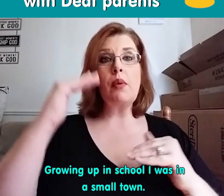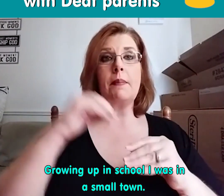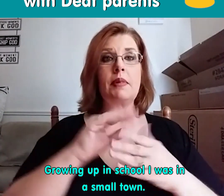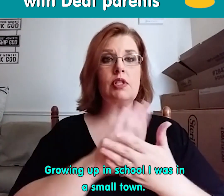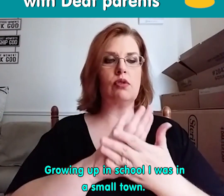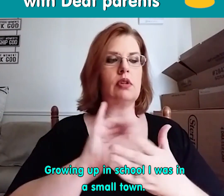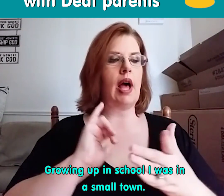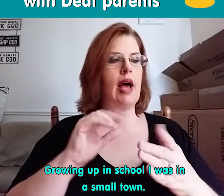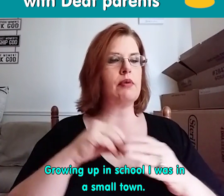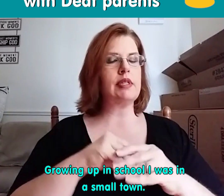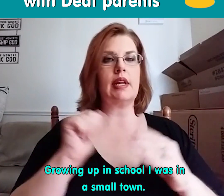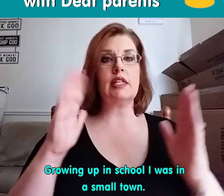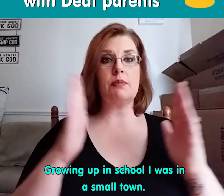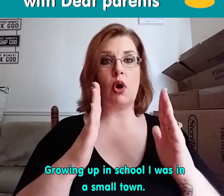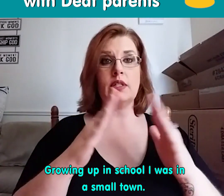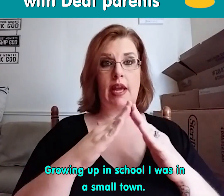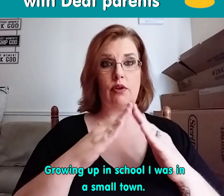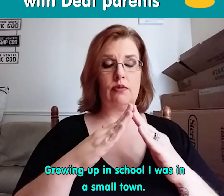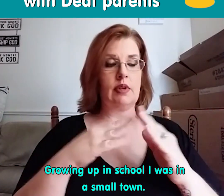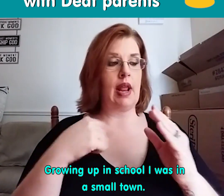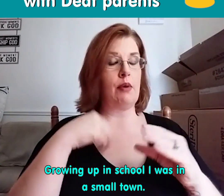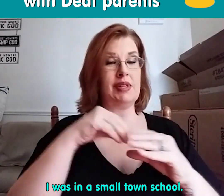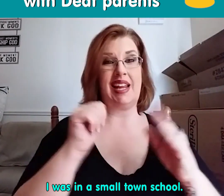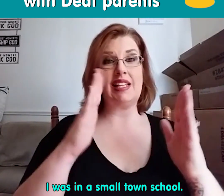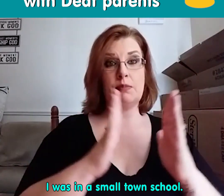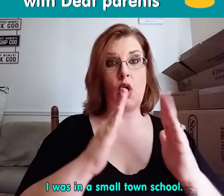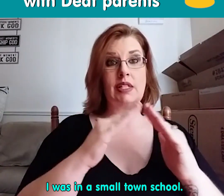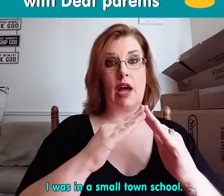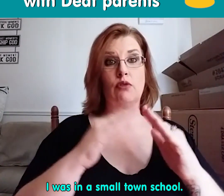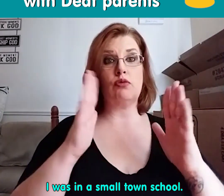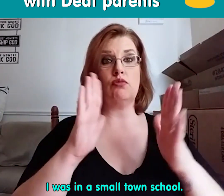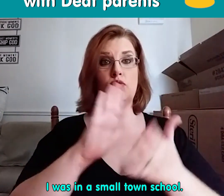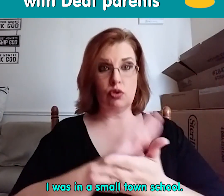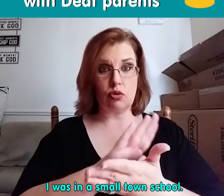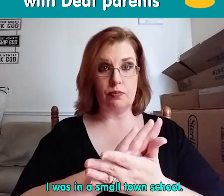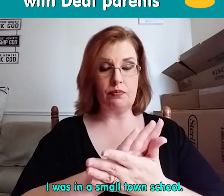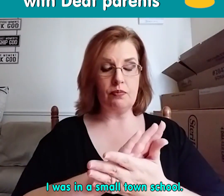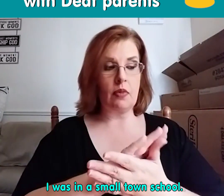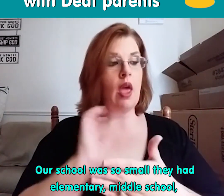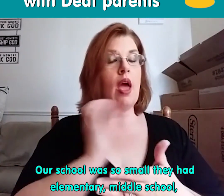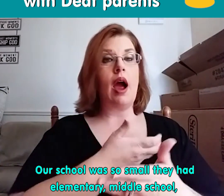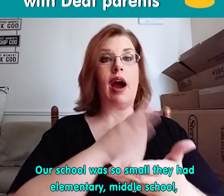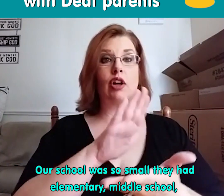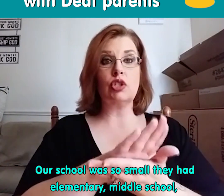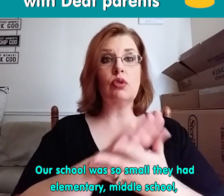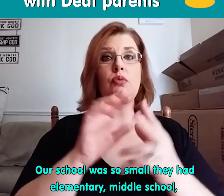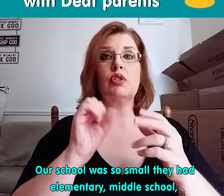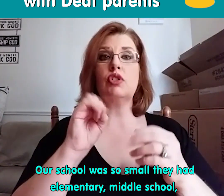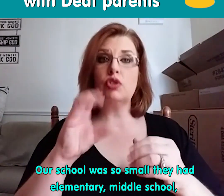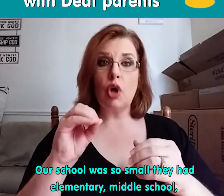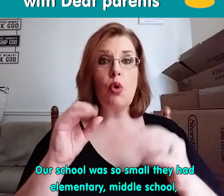Growing up in school, I was in a small town. I was in a small town school. Our school was